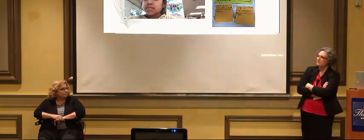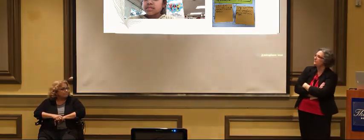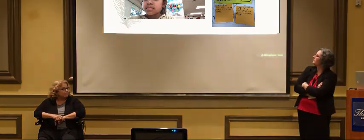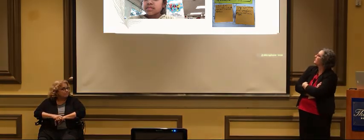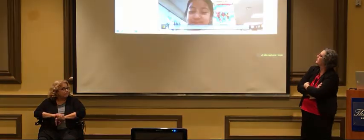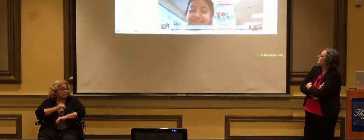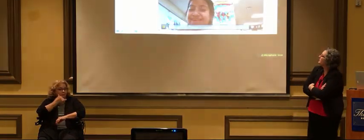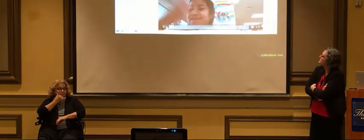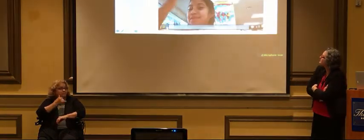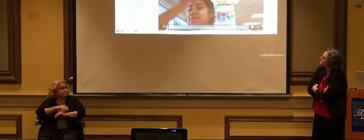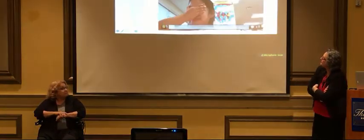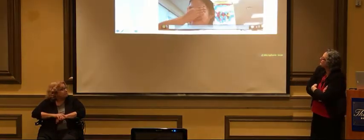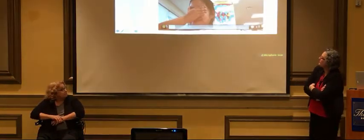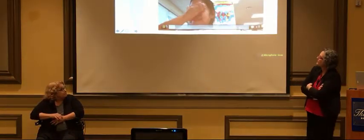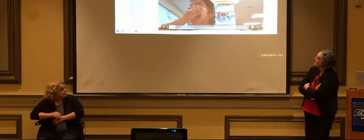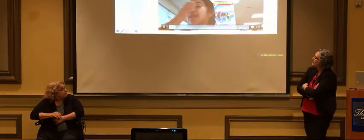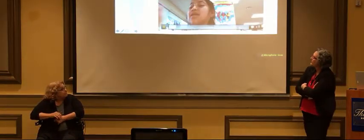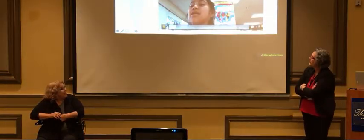Uh-oh.